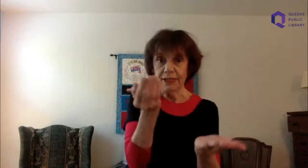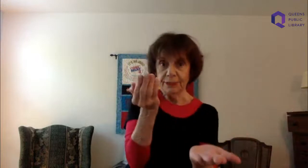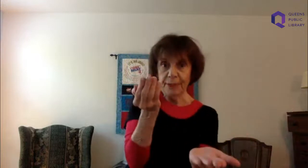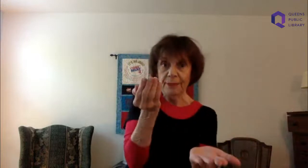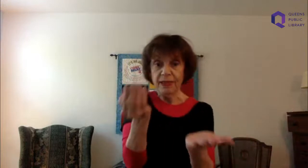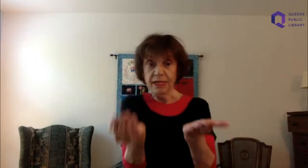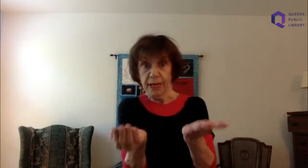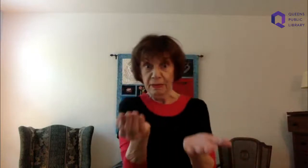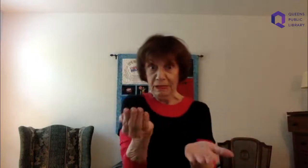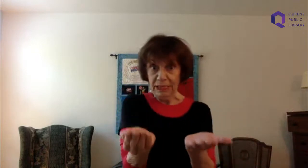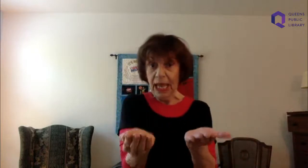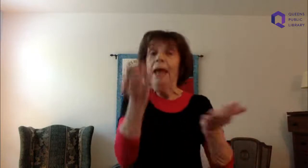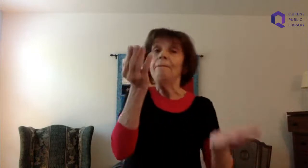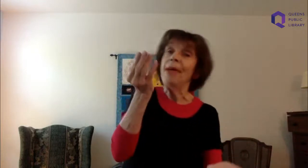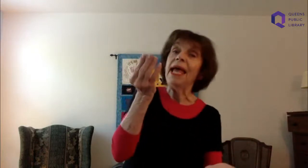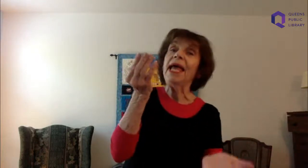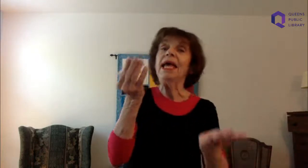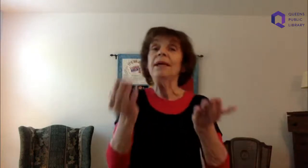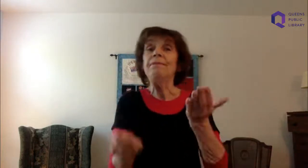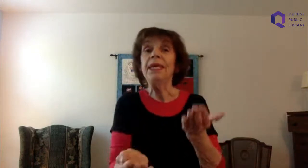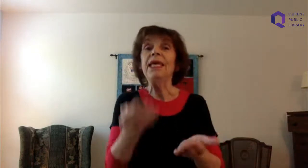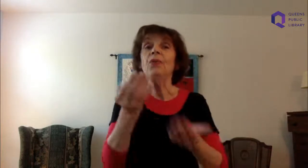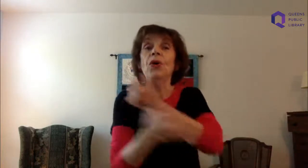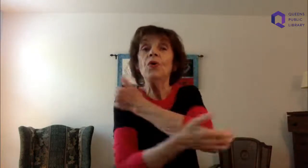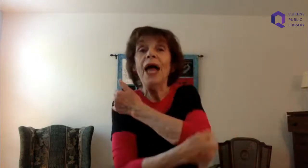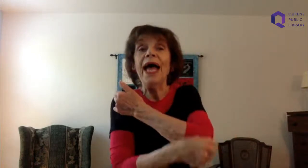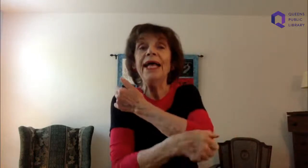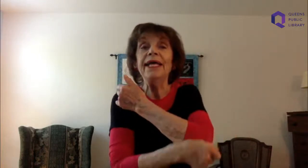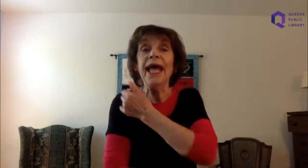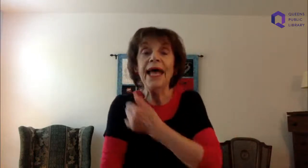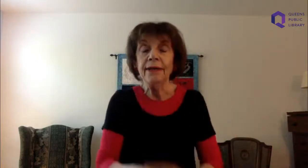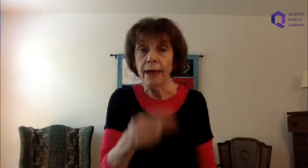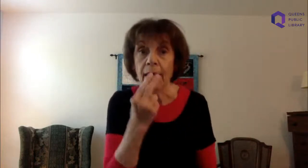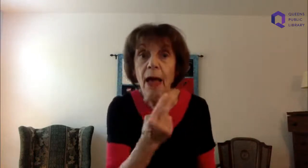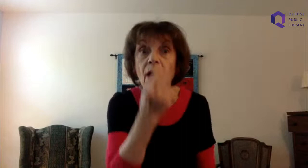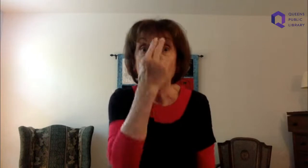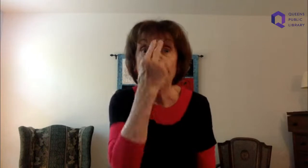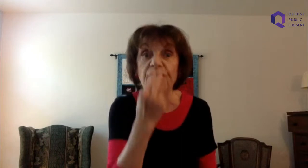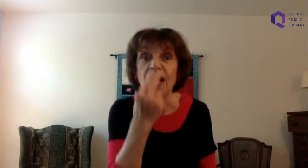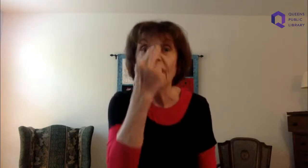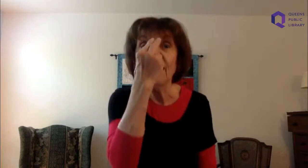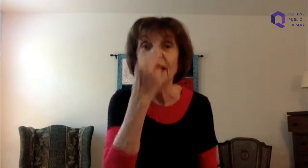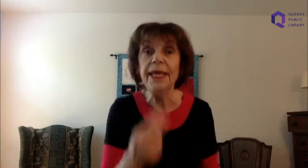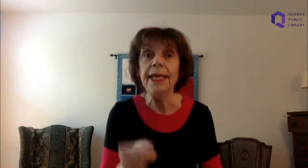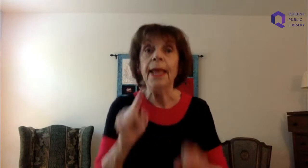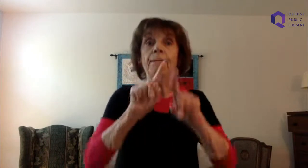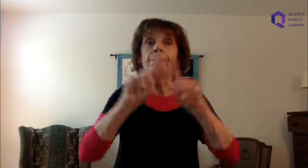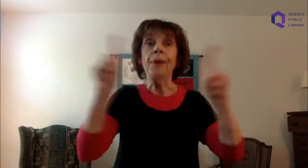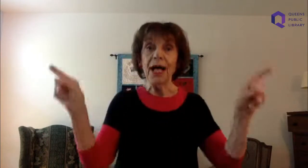is maybe, this maybe. Maybe we're ragged and funny,